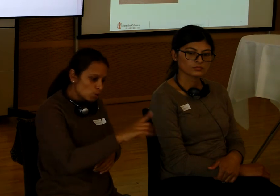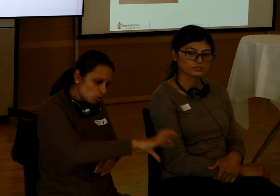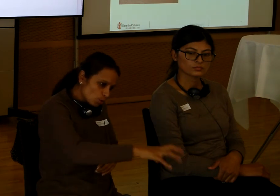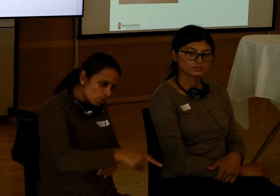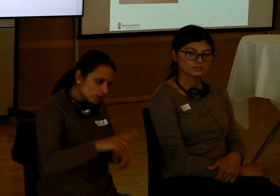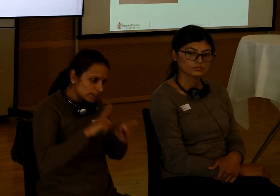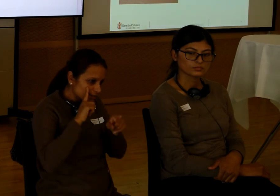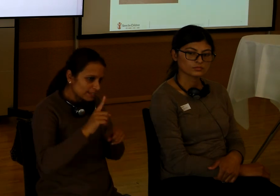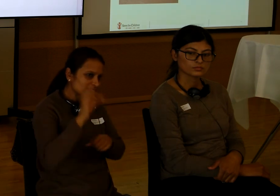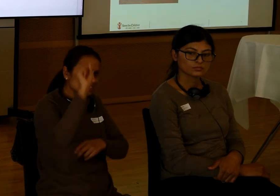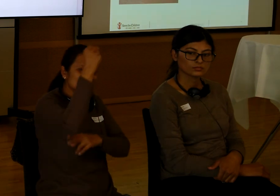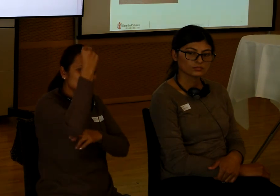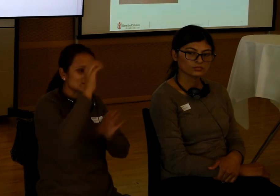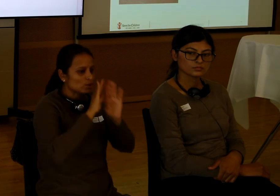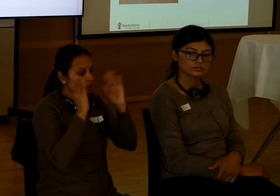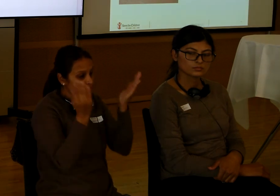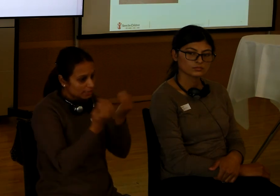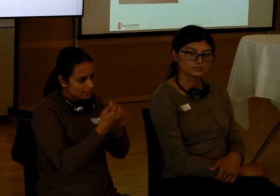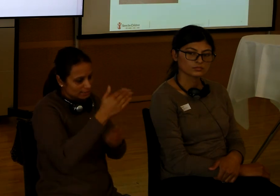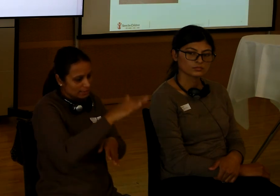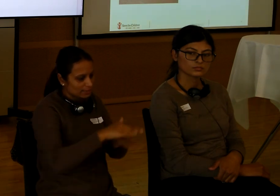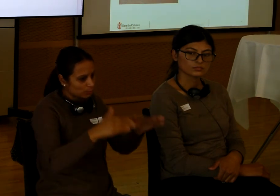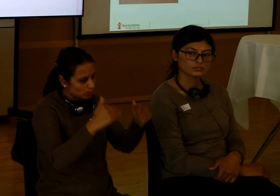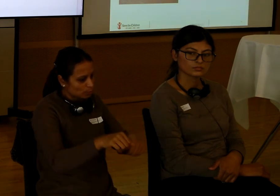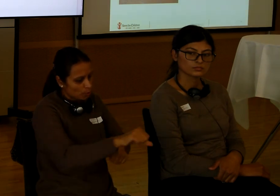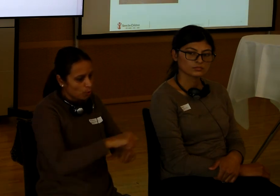to national and international level.